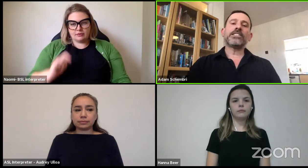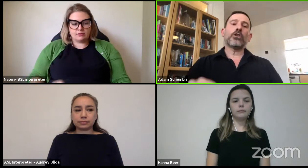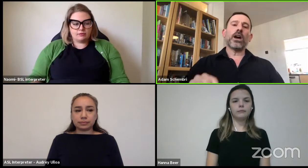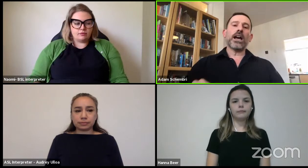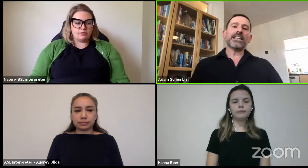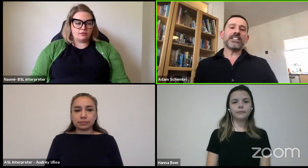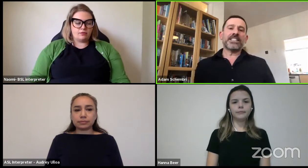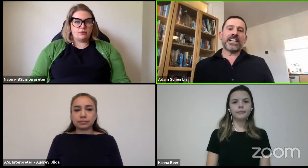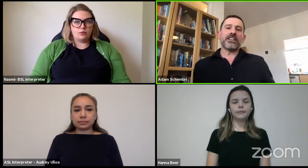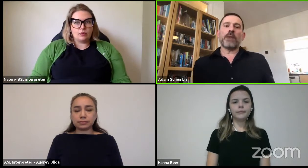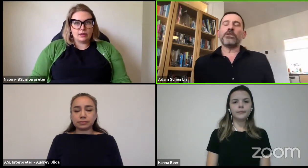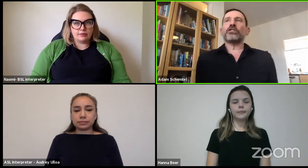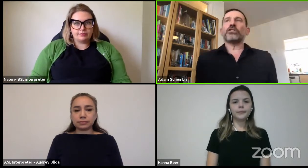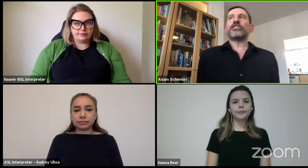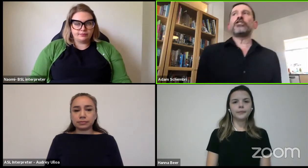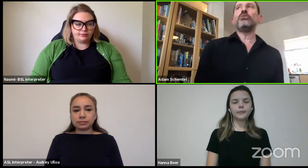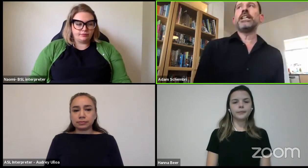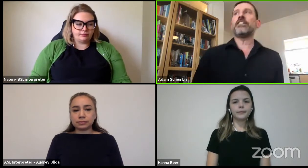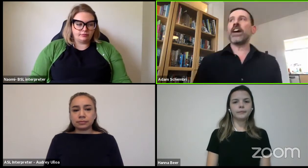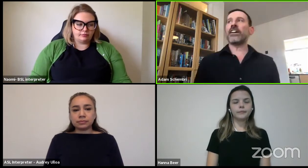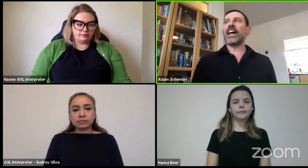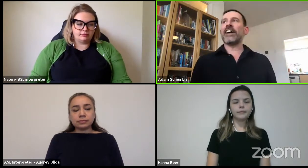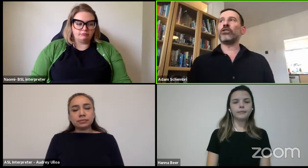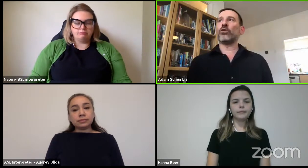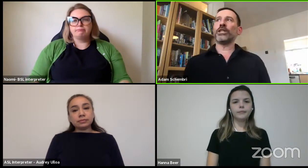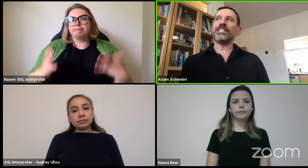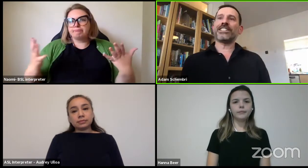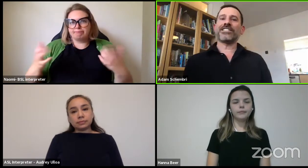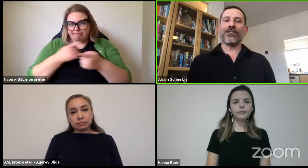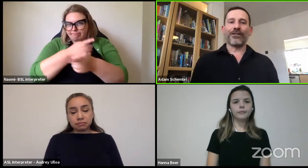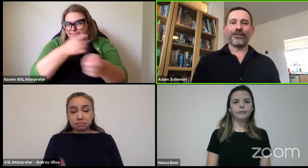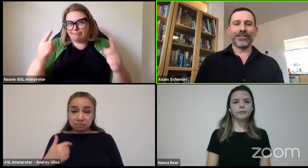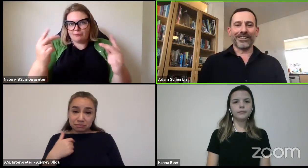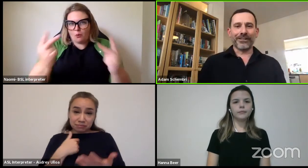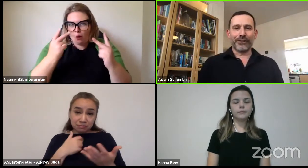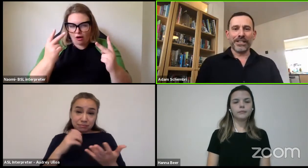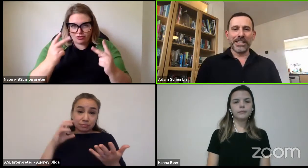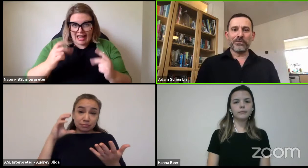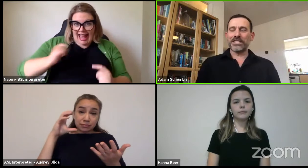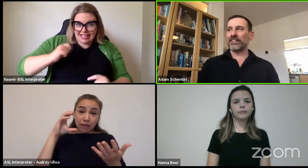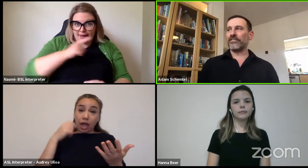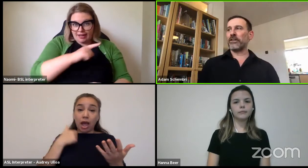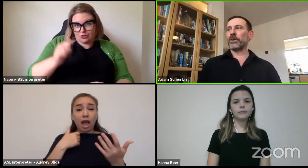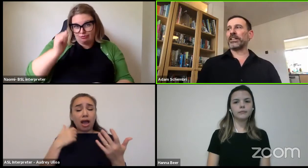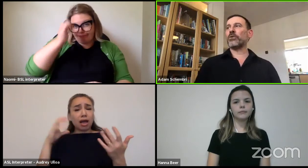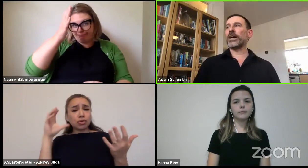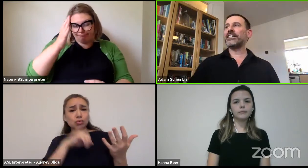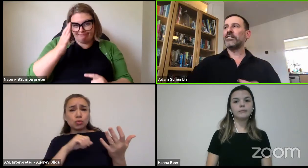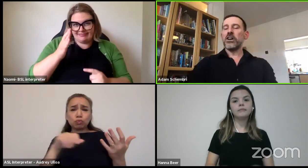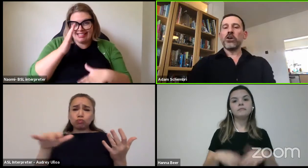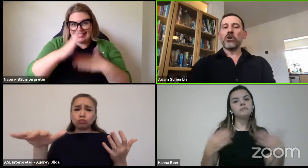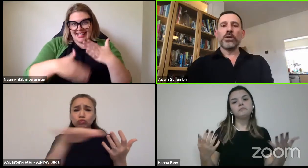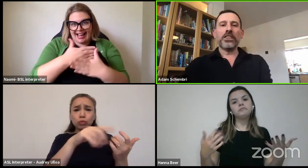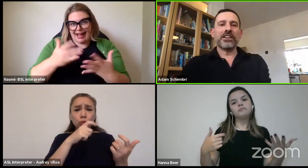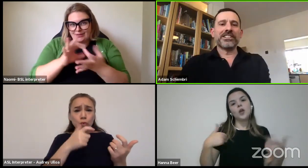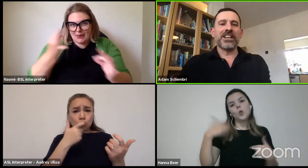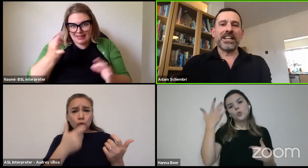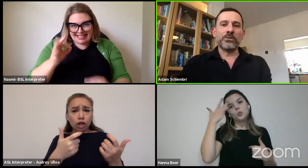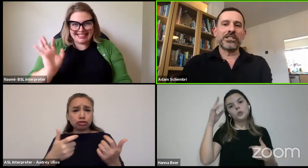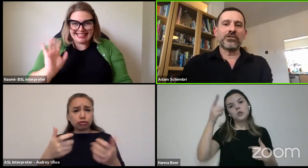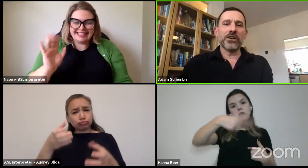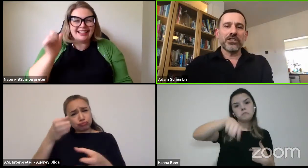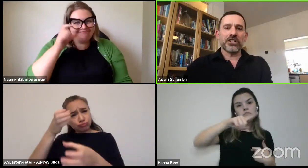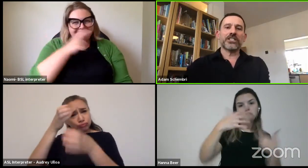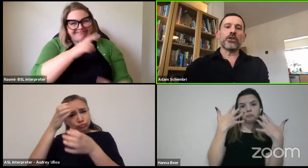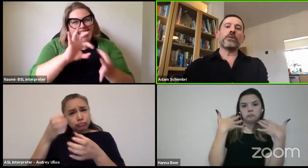Okay, so as I said, I'm not assuming that I have an audience of linguists that are very well acquainted with sign